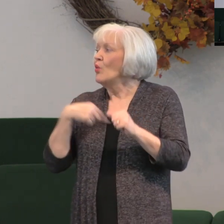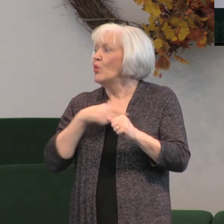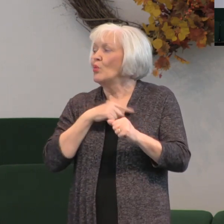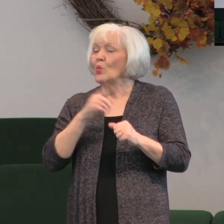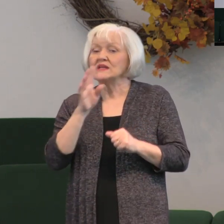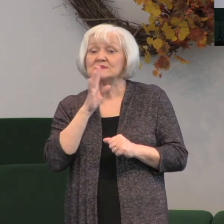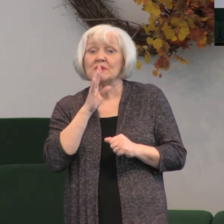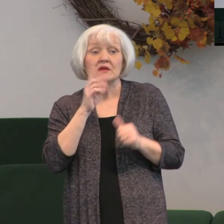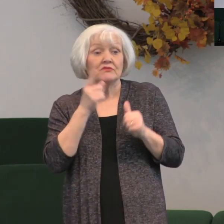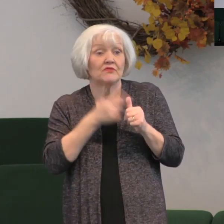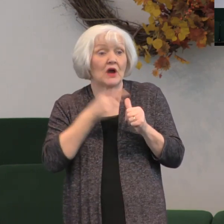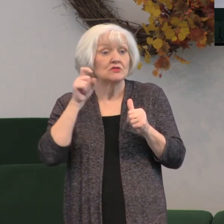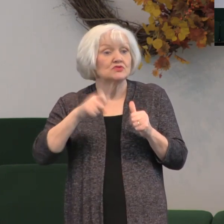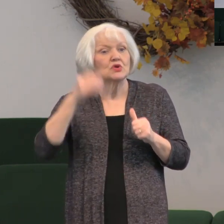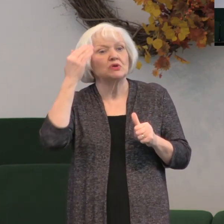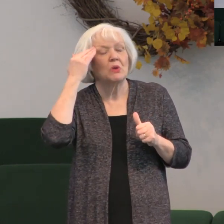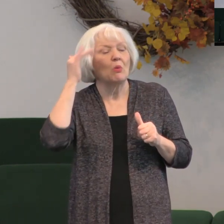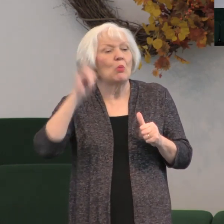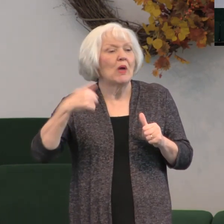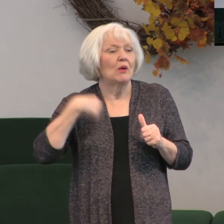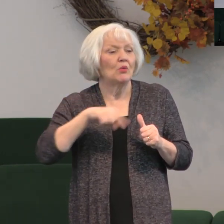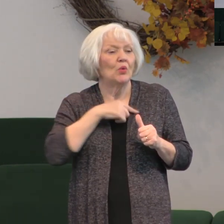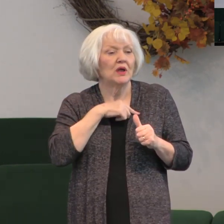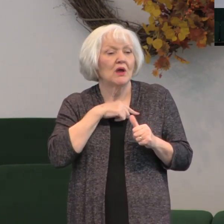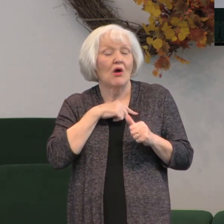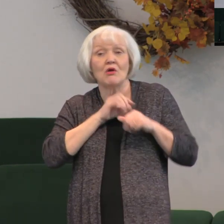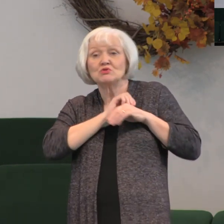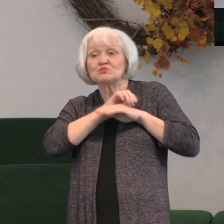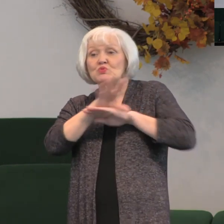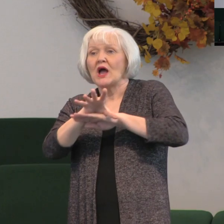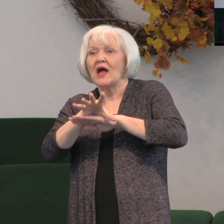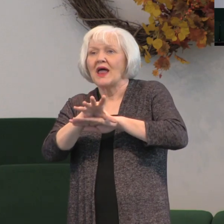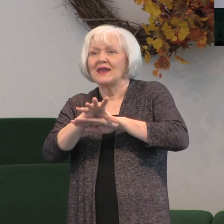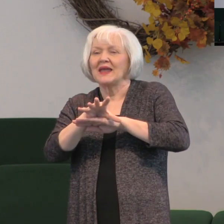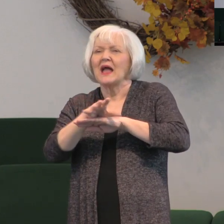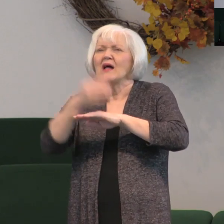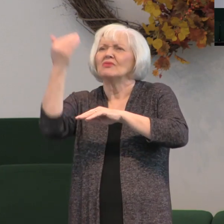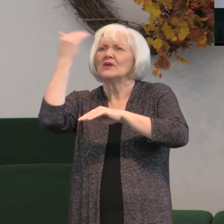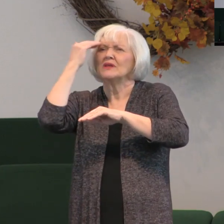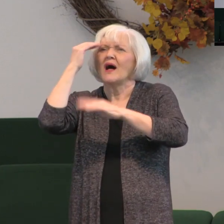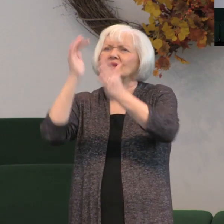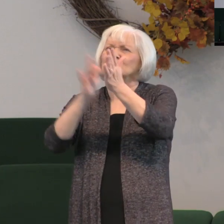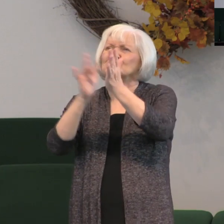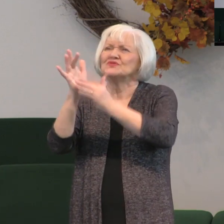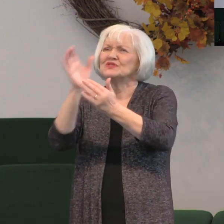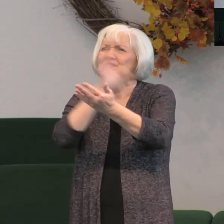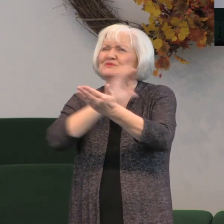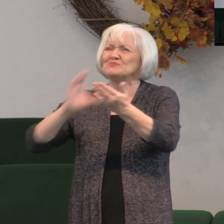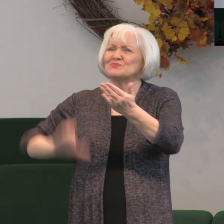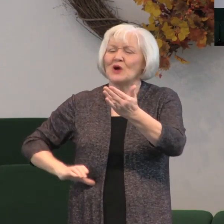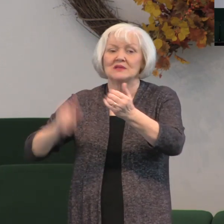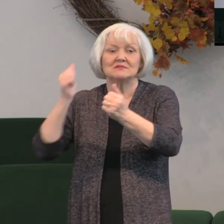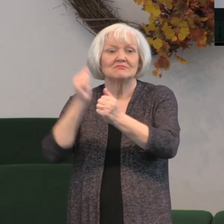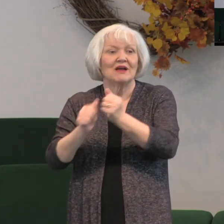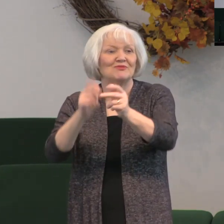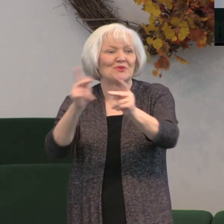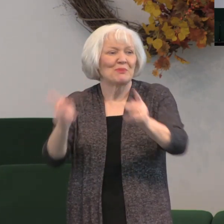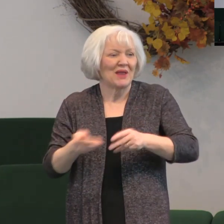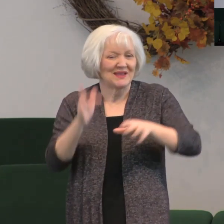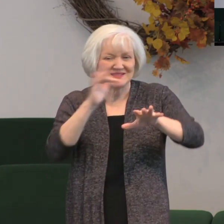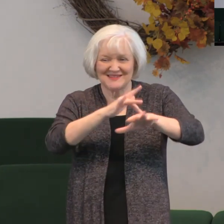first of all we should know that we are spreading the knowledge of Jesus Christ everywhere we go. In the passage